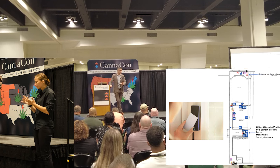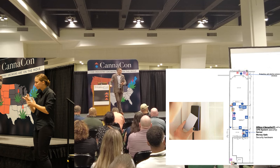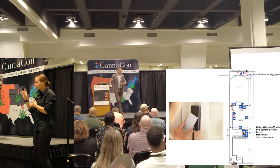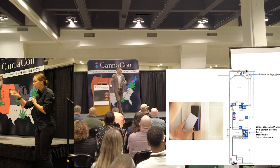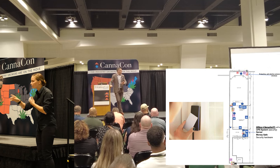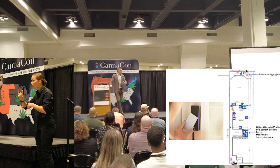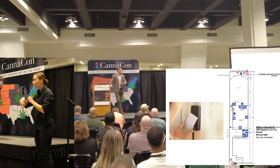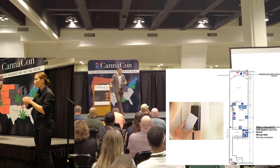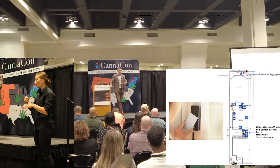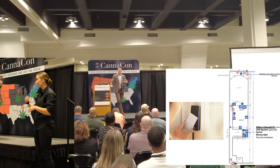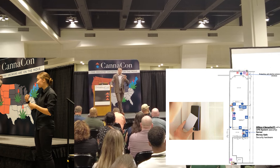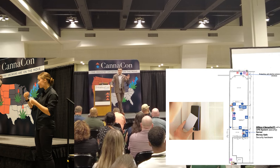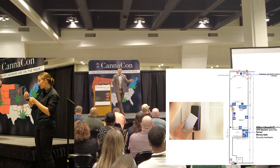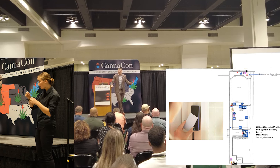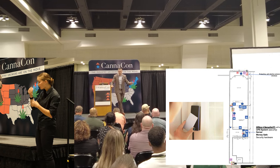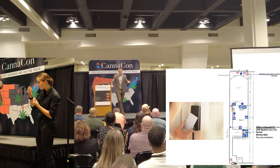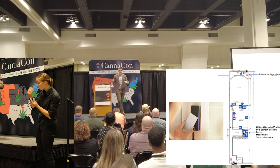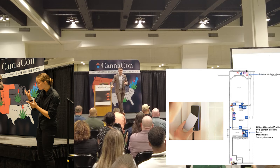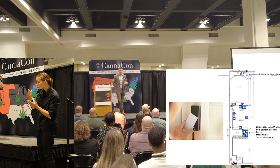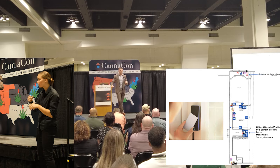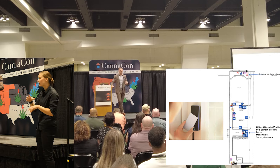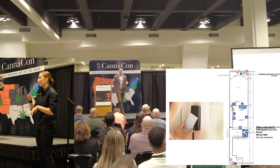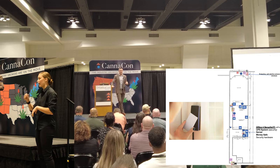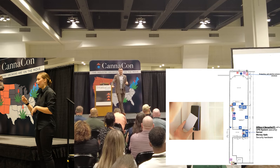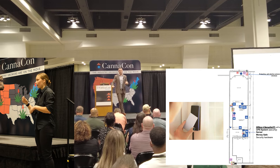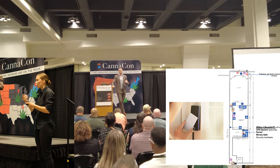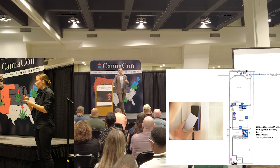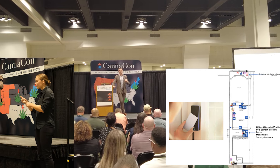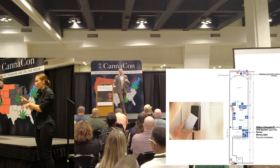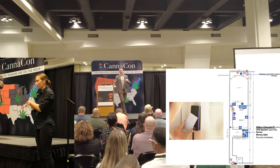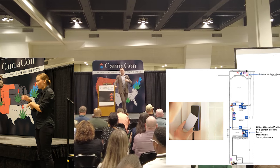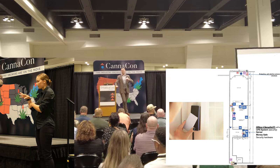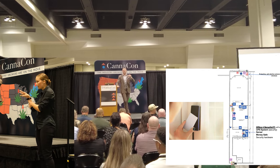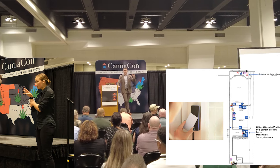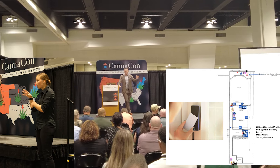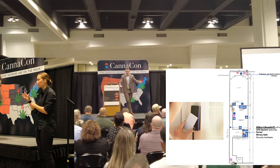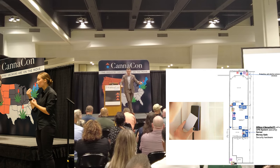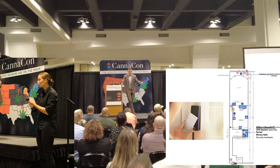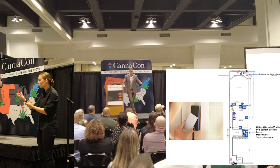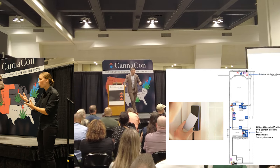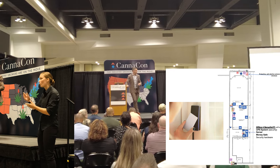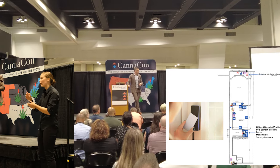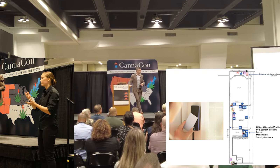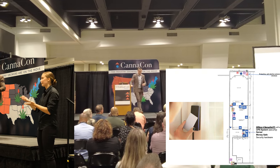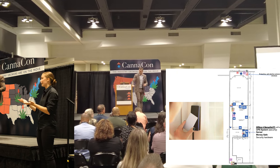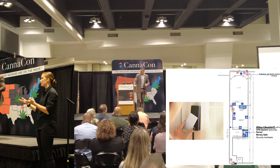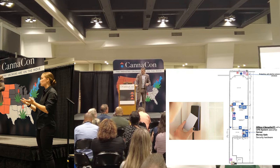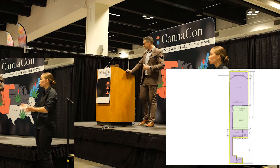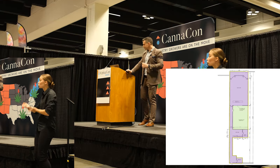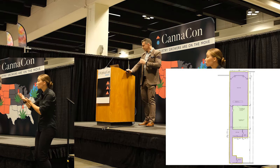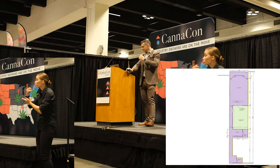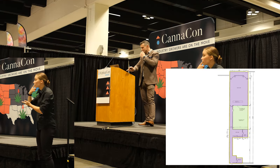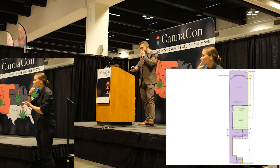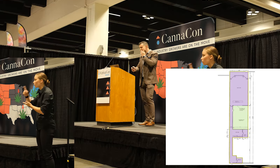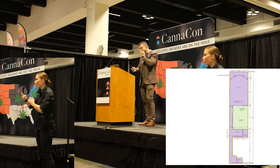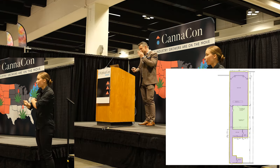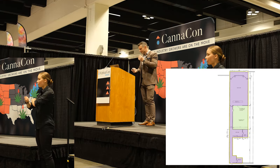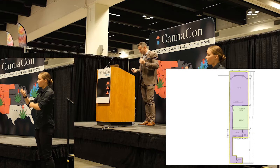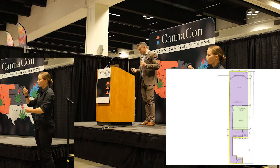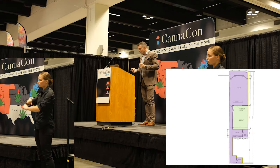data, along with what's happening on visual surveillance, to alert you to things like loss prevention.